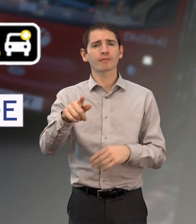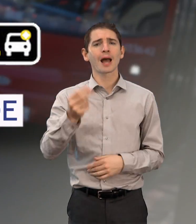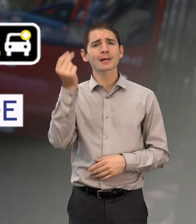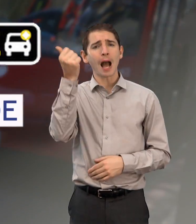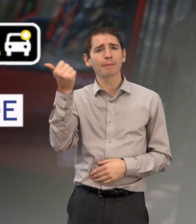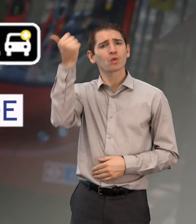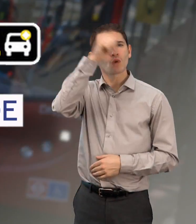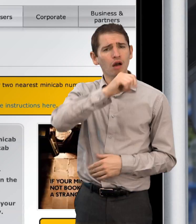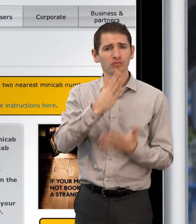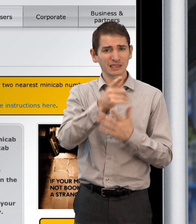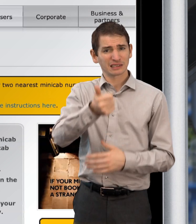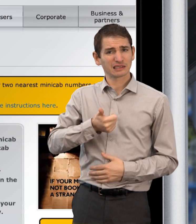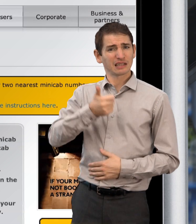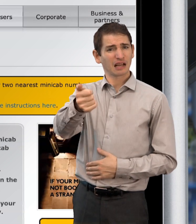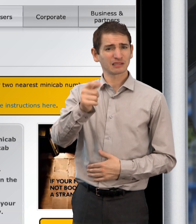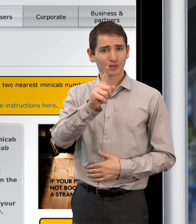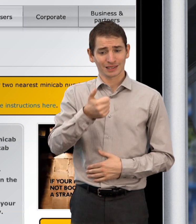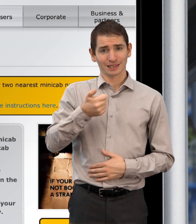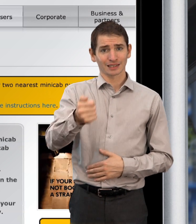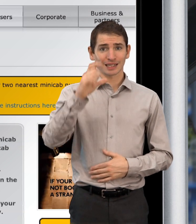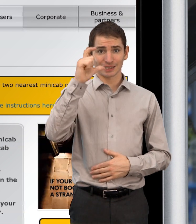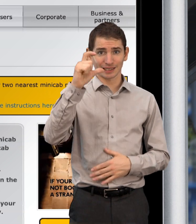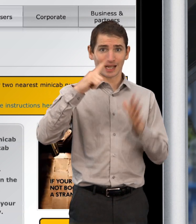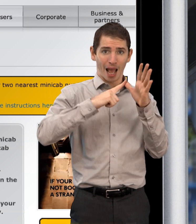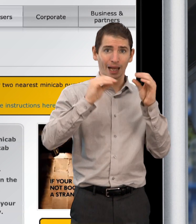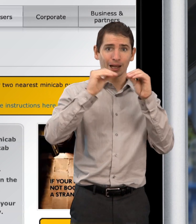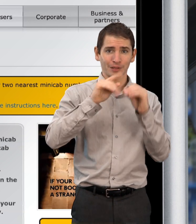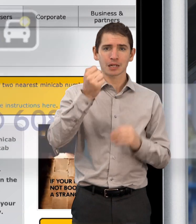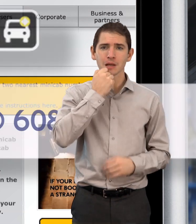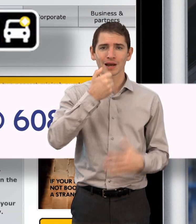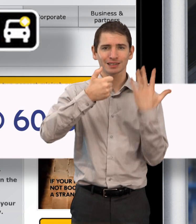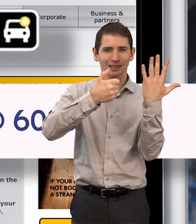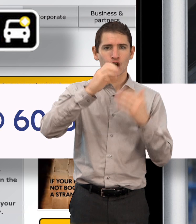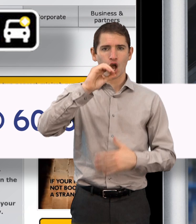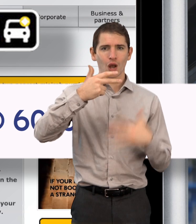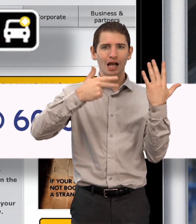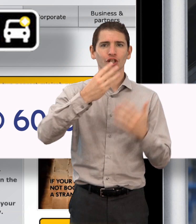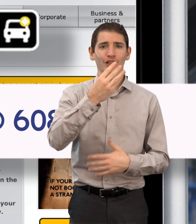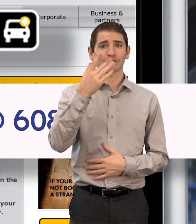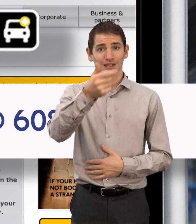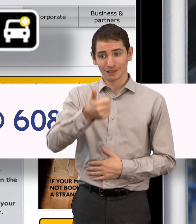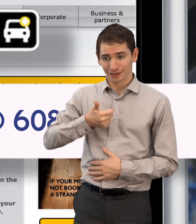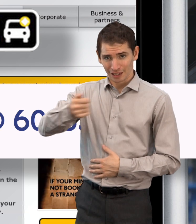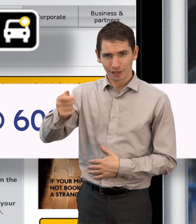Find a Ride. Cabwise is a simple text message service. Text cab to